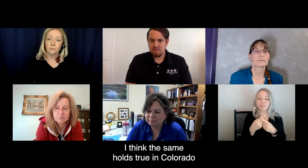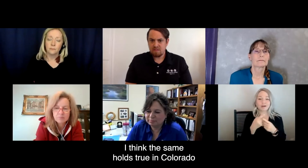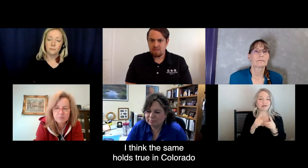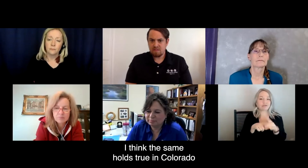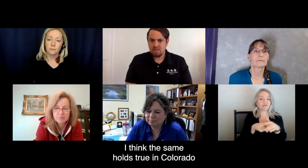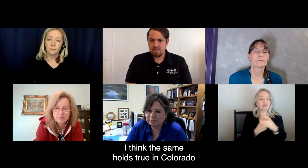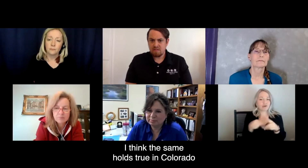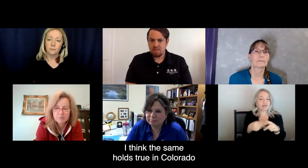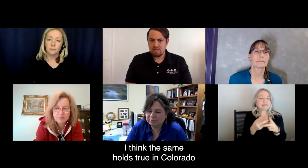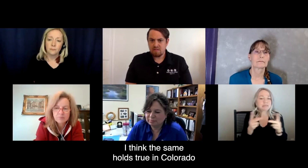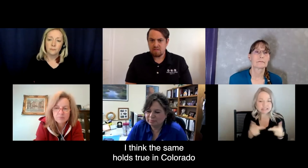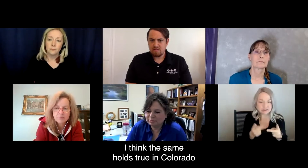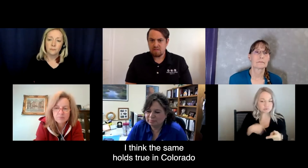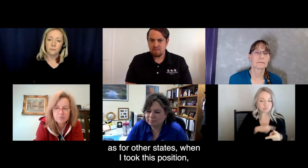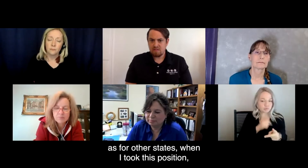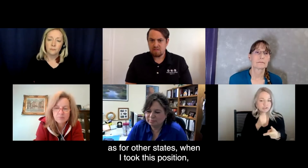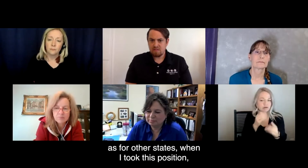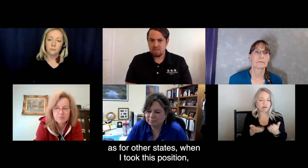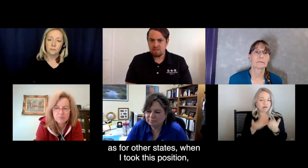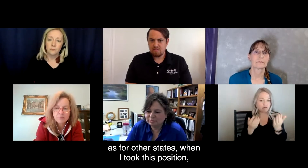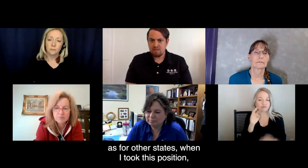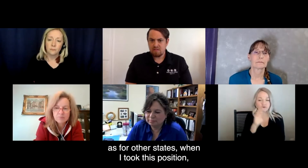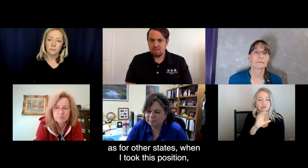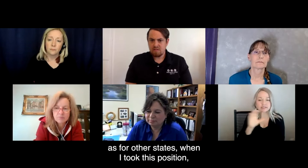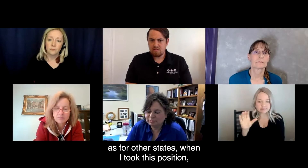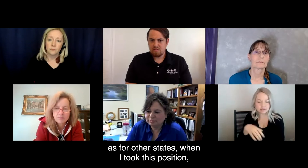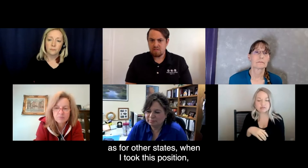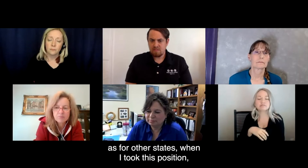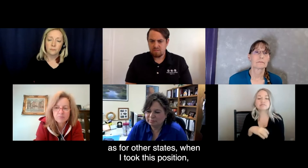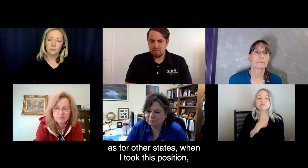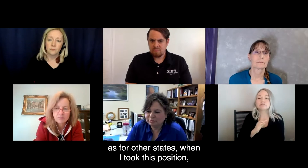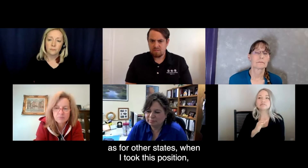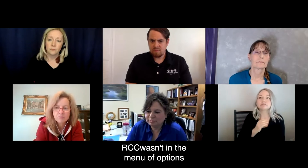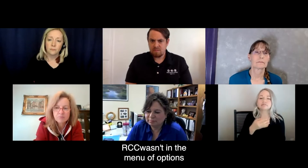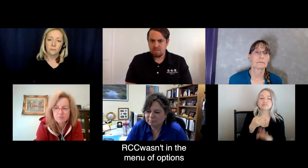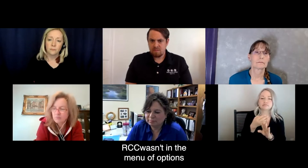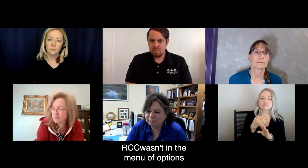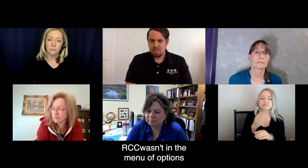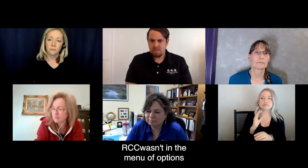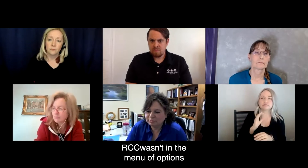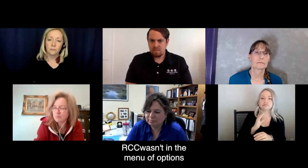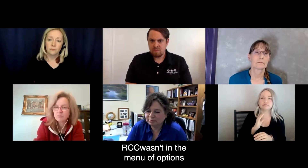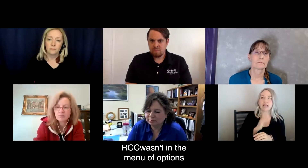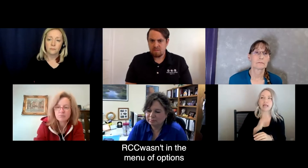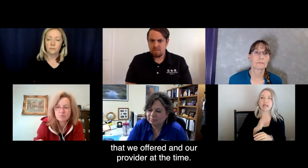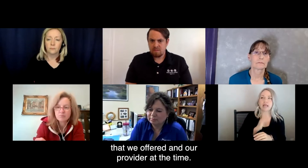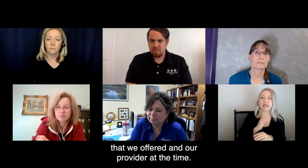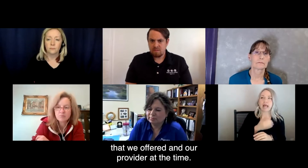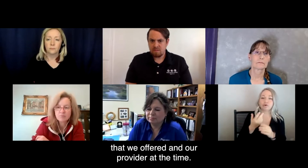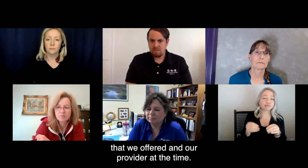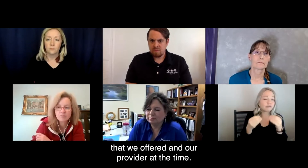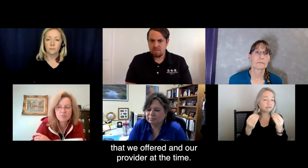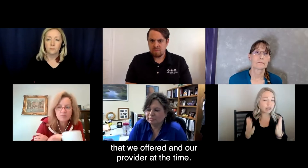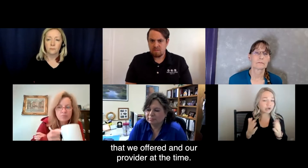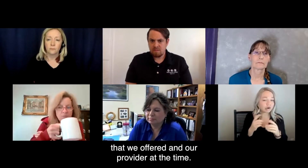I think the same holds true in Colorado as for other states. When I took this position, RCC wasn't in the menu of options that we